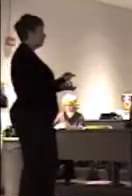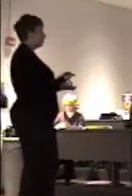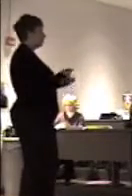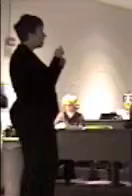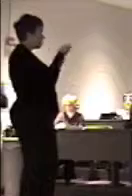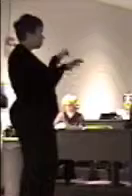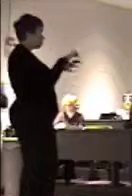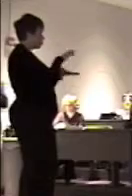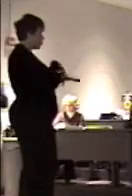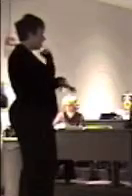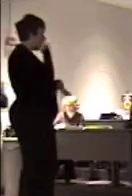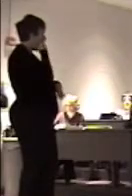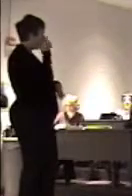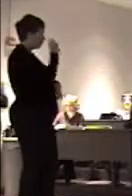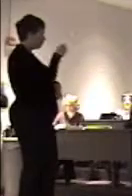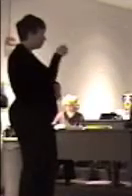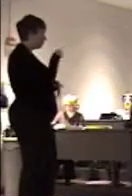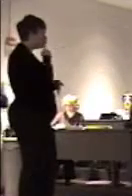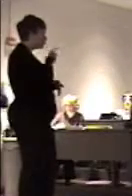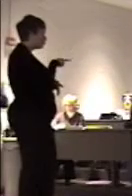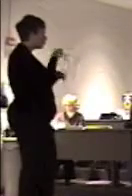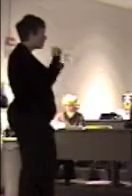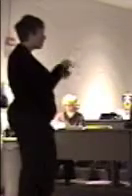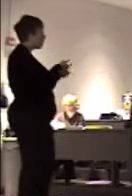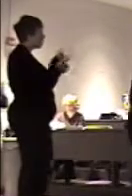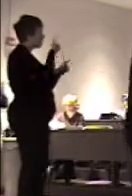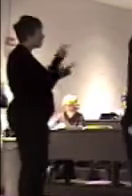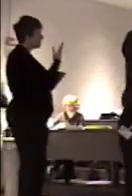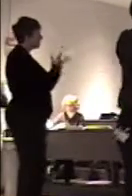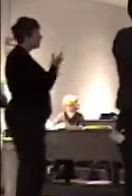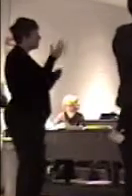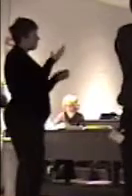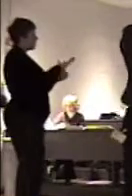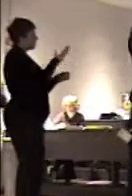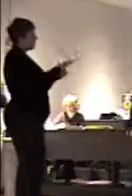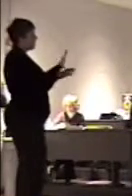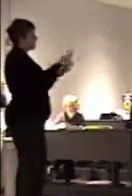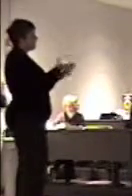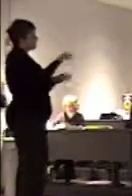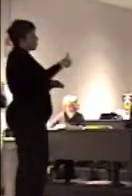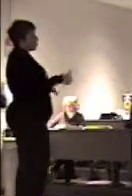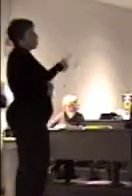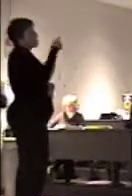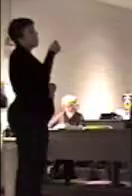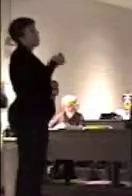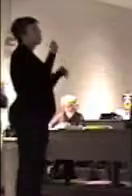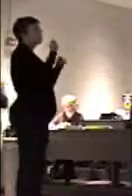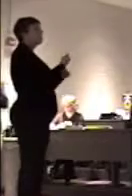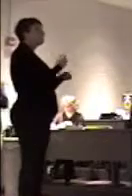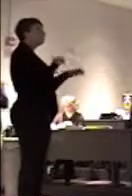Could you do that at home? Sure you could, but we need something to fill the class with. What else can we do?